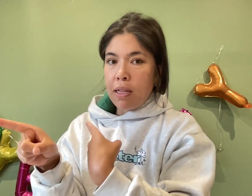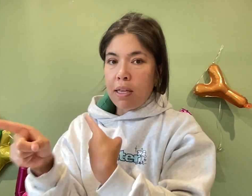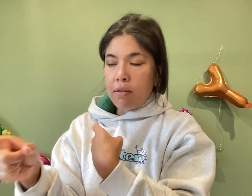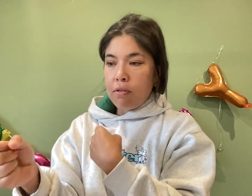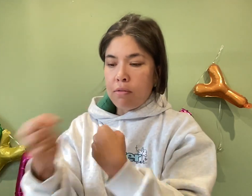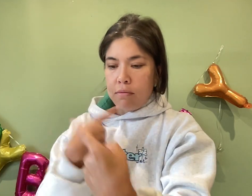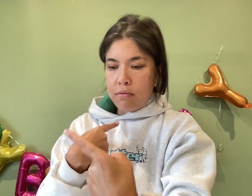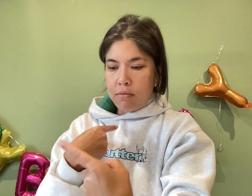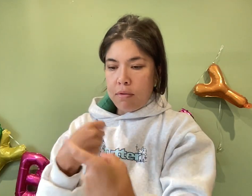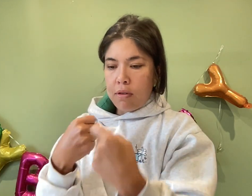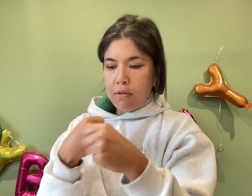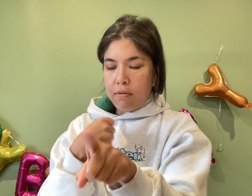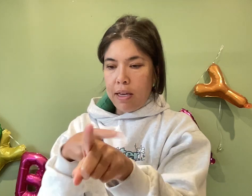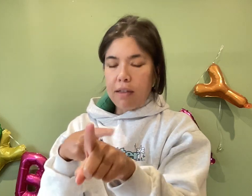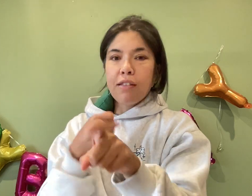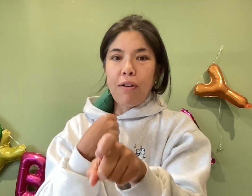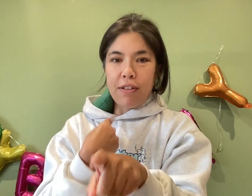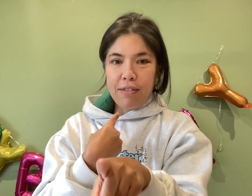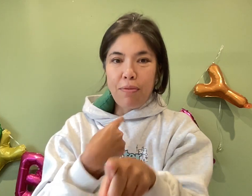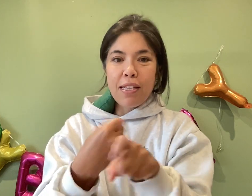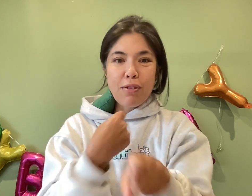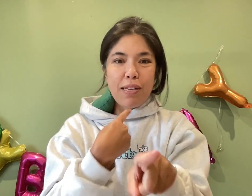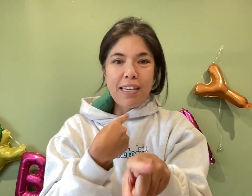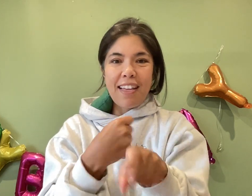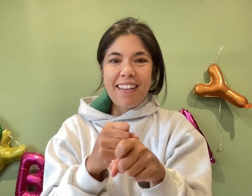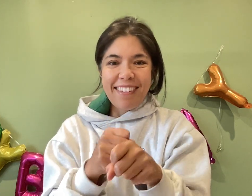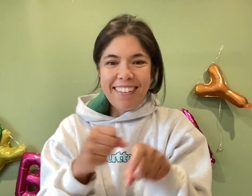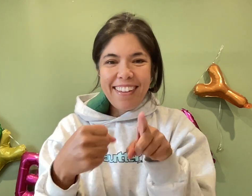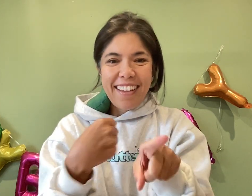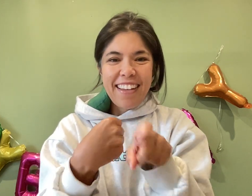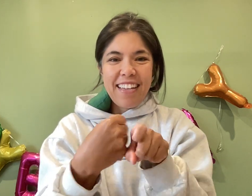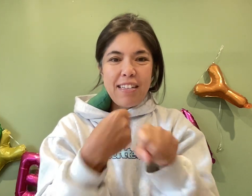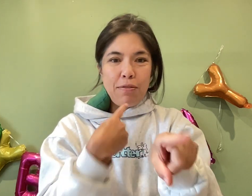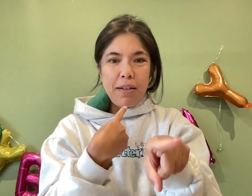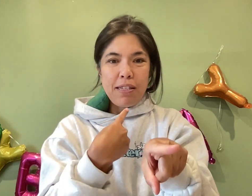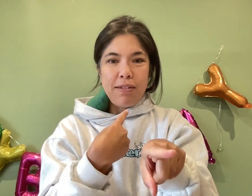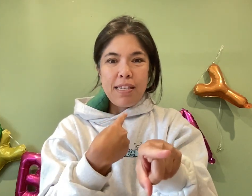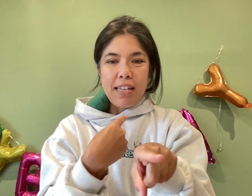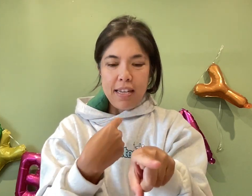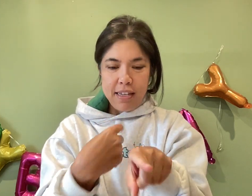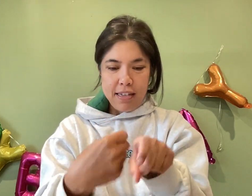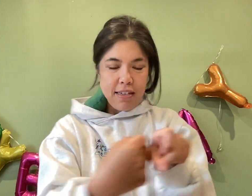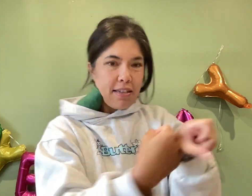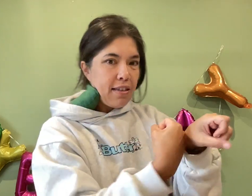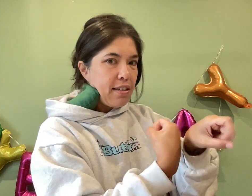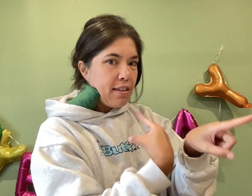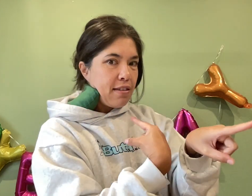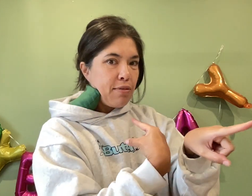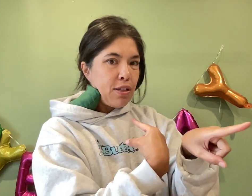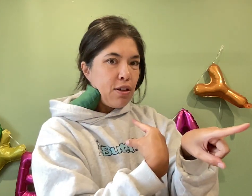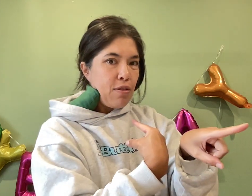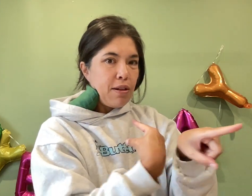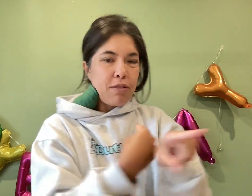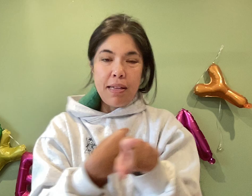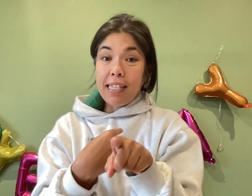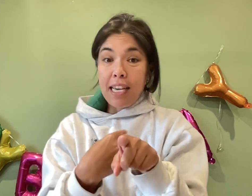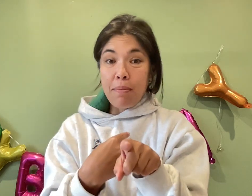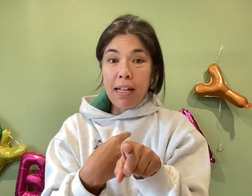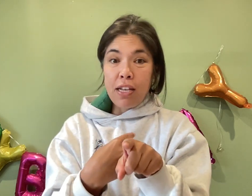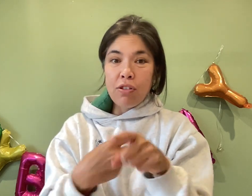emailing, or one to each other. One to each other. One to you, one to me. That's email